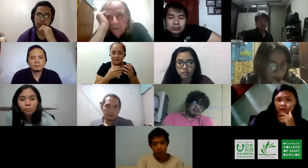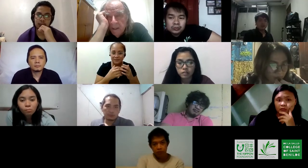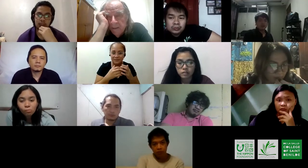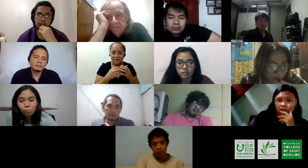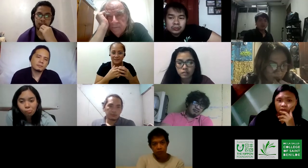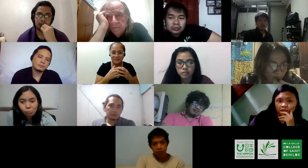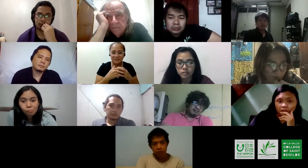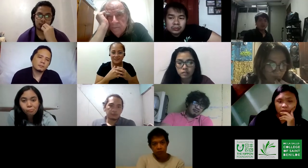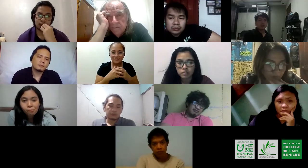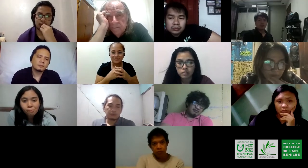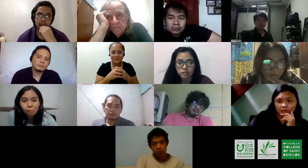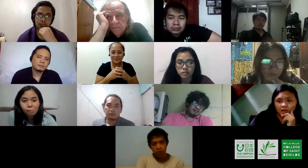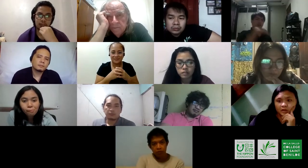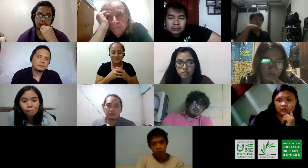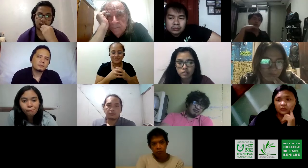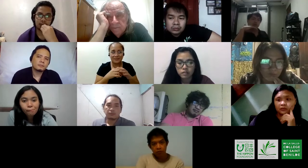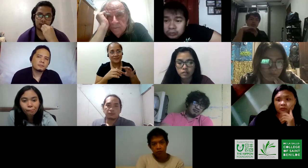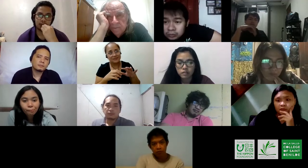Yeah,